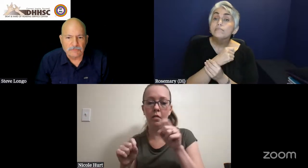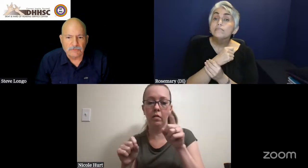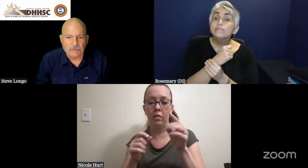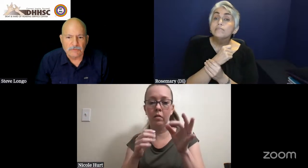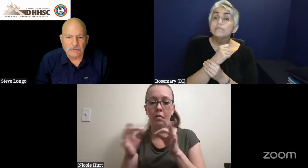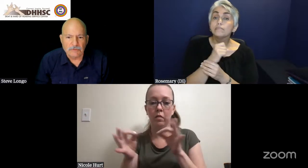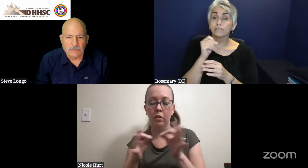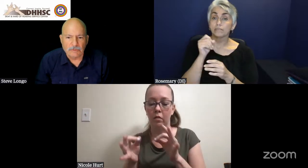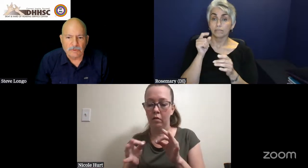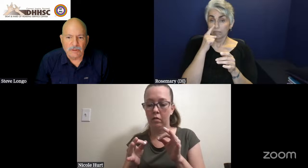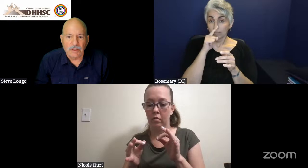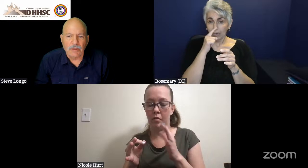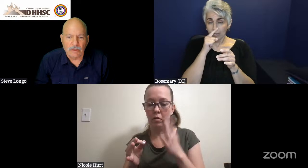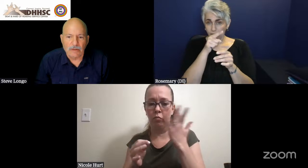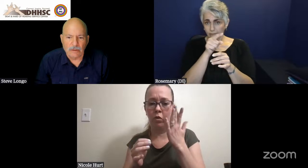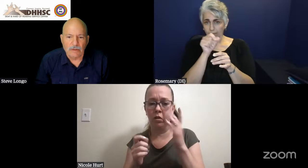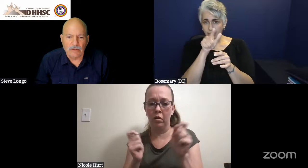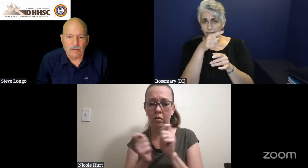And Nicole,